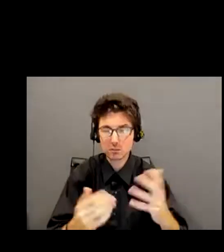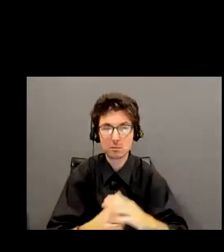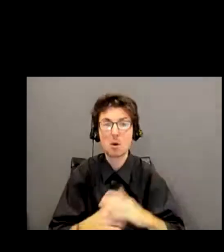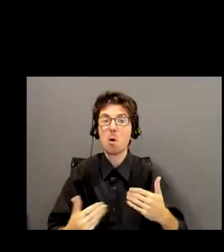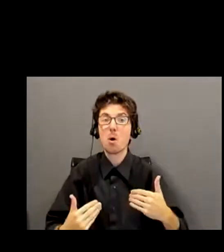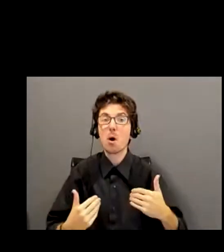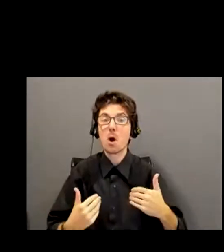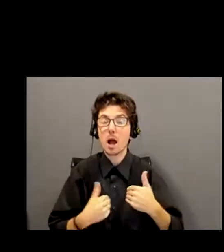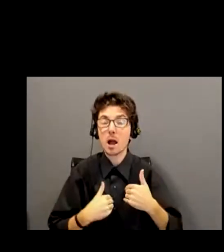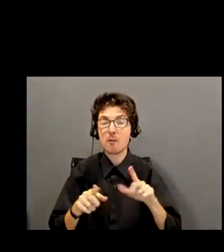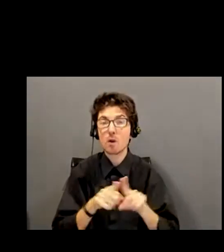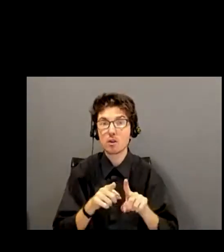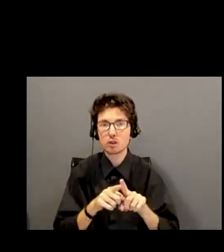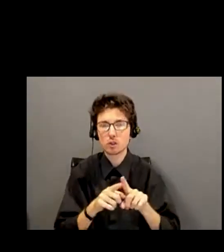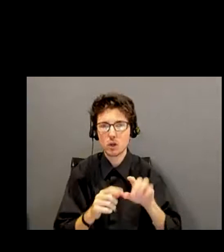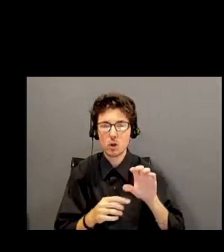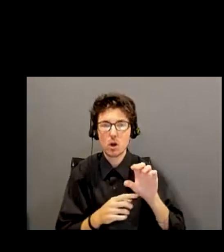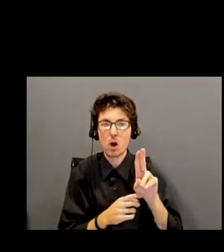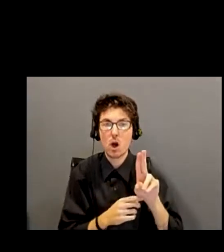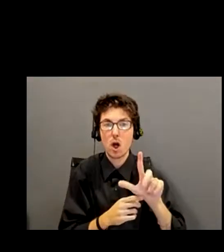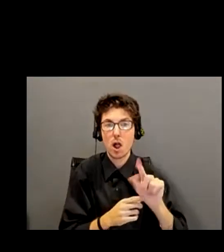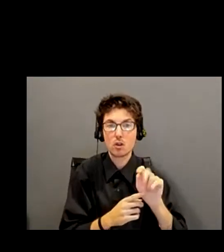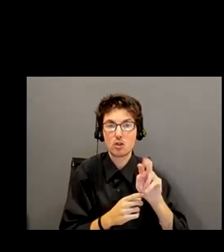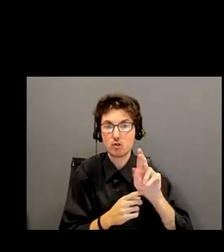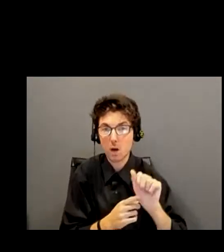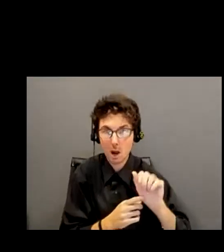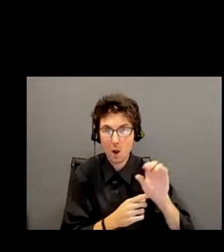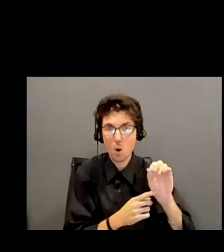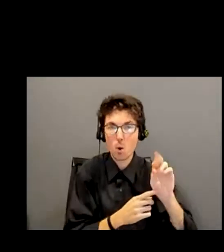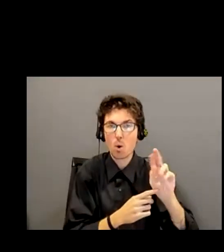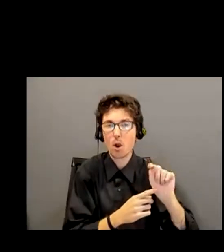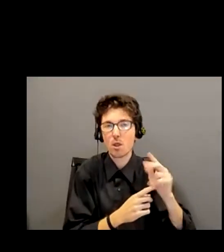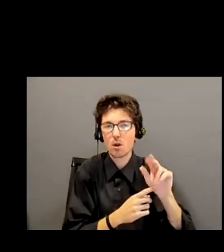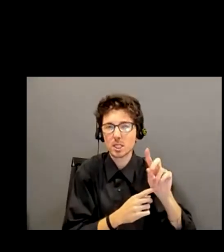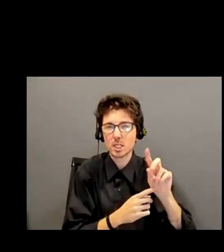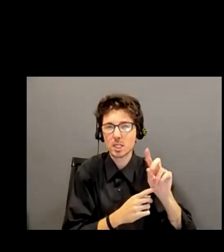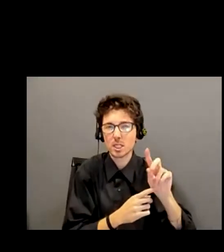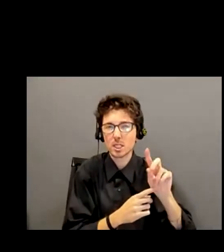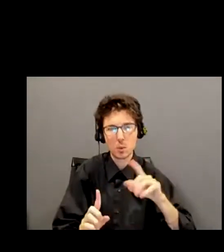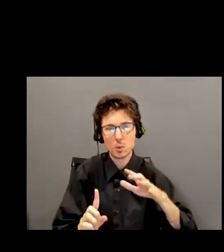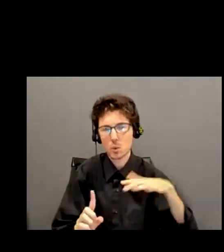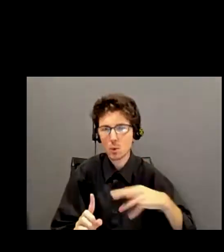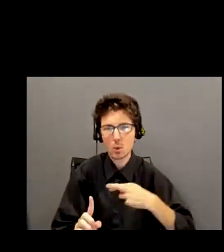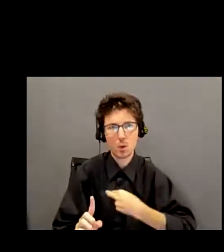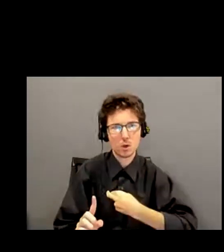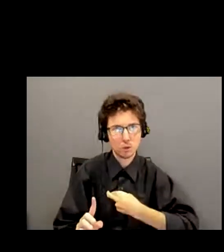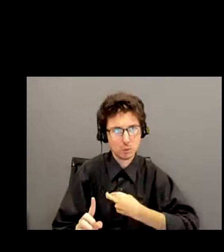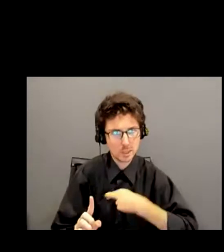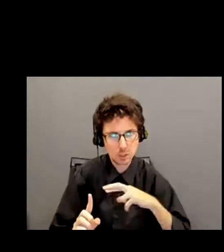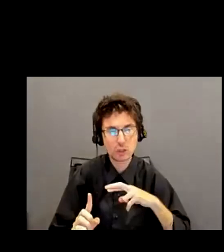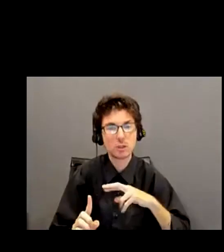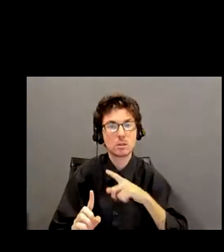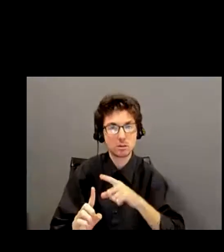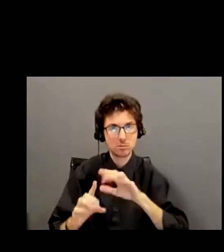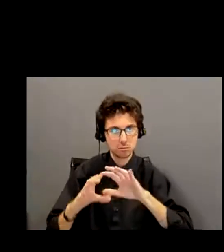Haredi ultra-Orthodox. Again, it's very important for everybody to feel at home. So we really made sure that everybody kind of